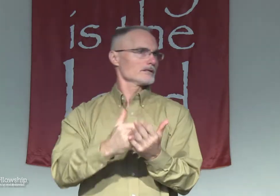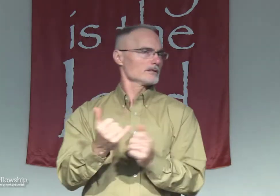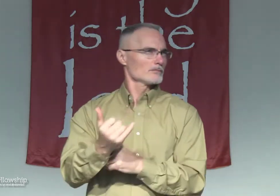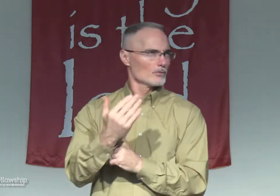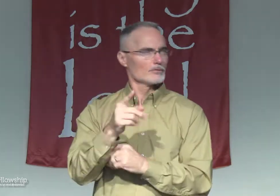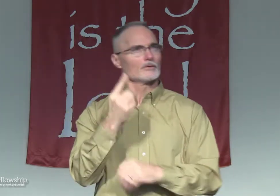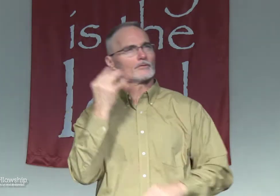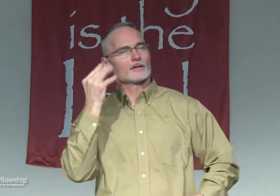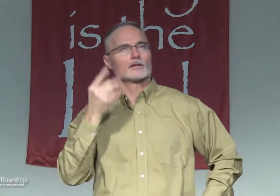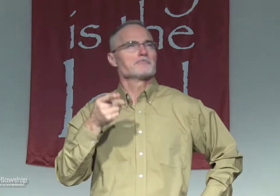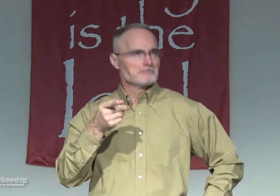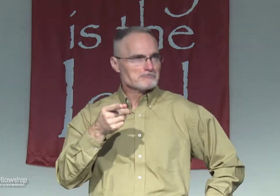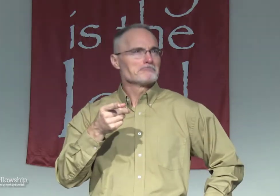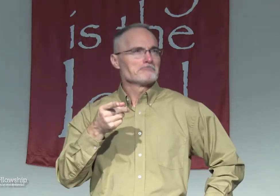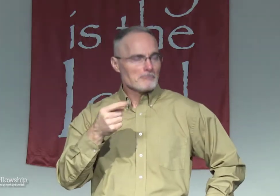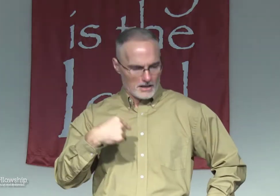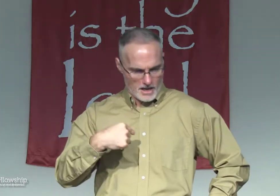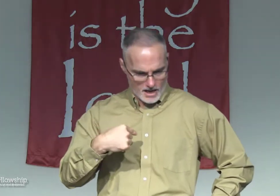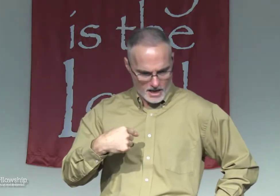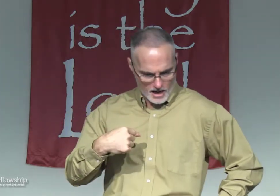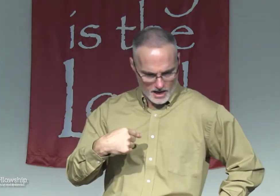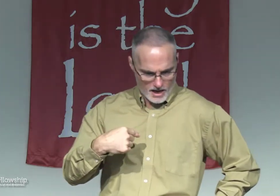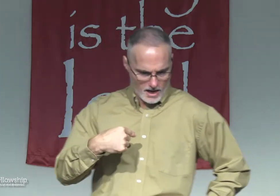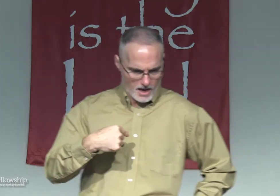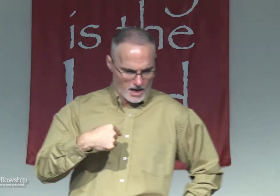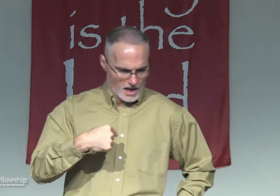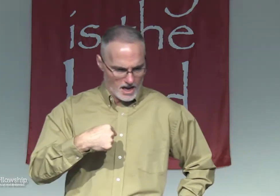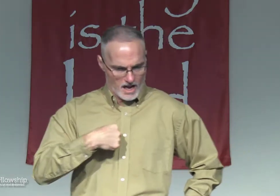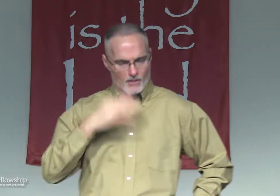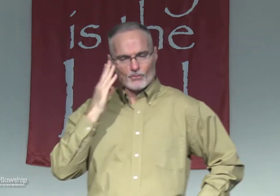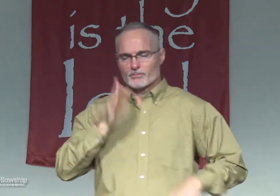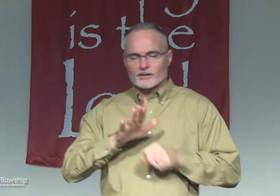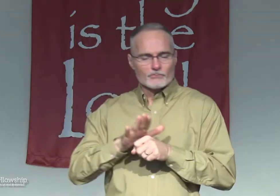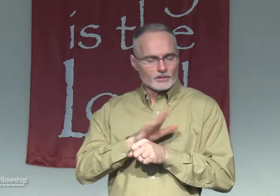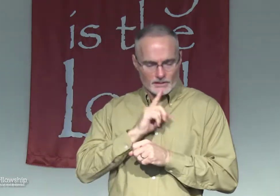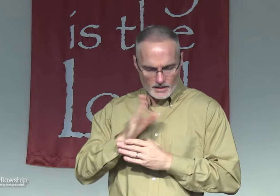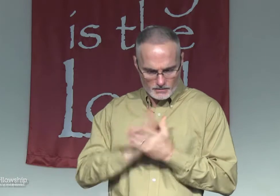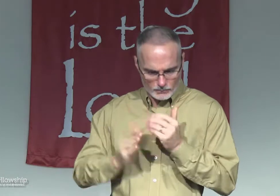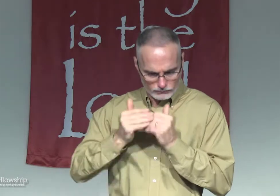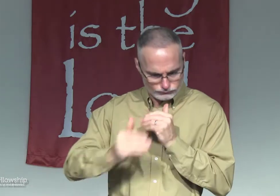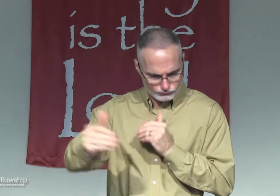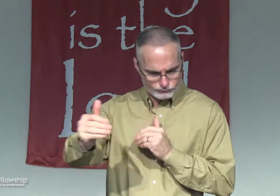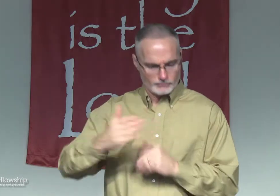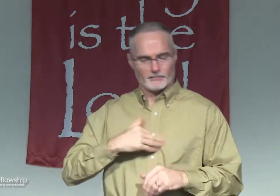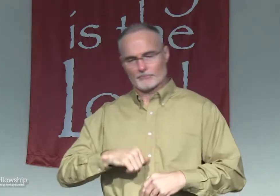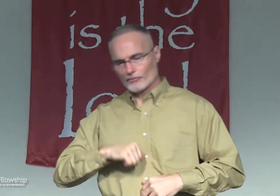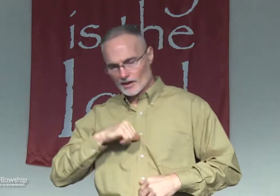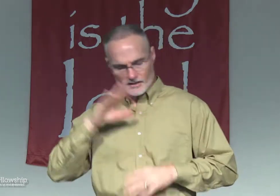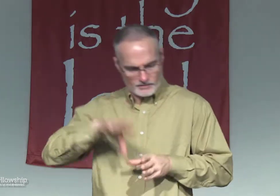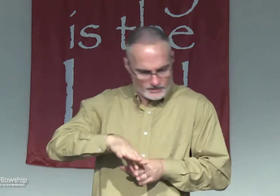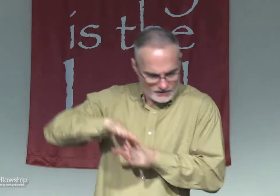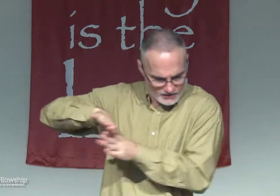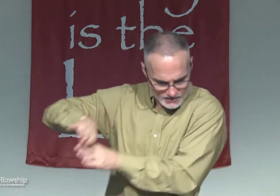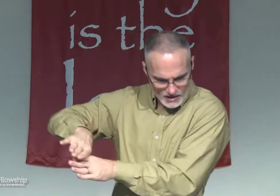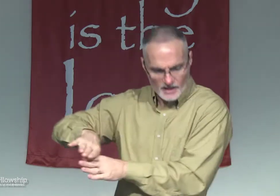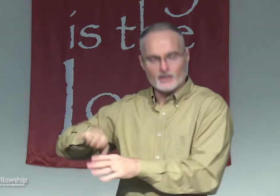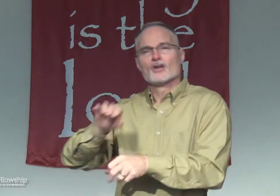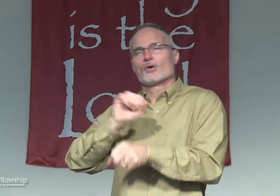I mean, you could be watching this morning, watching this lesson, you could make a decision, you know what? I will be completely humble. I will